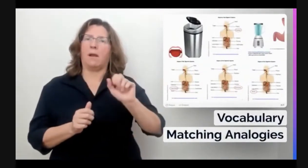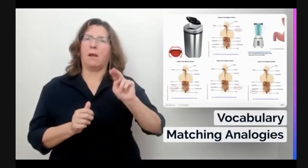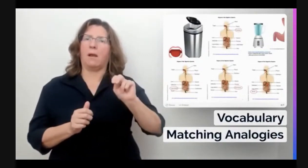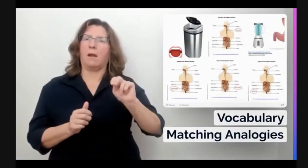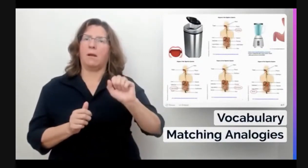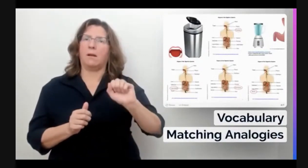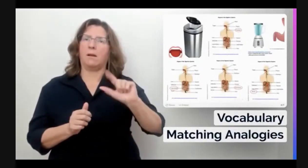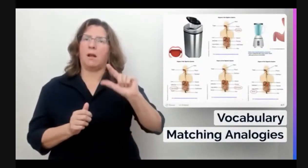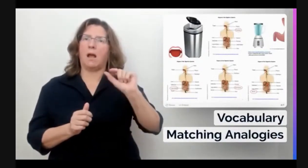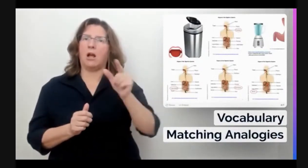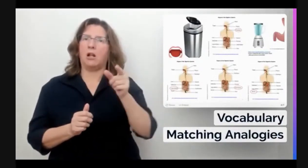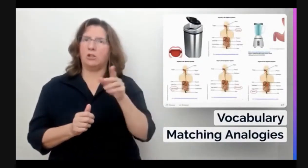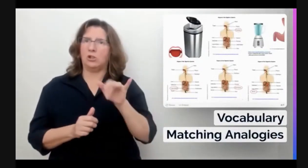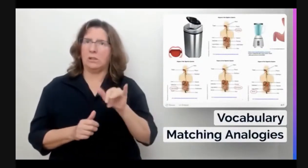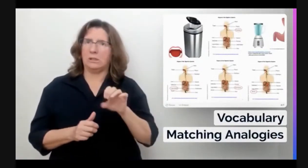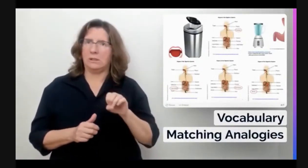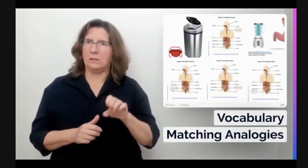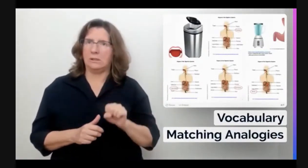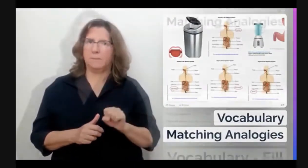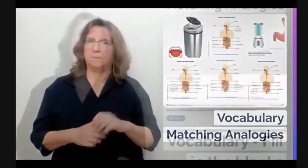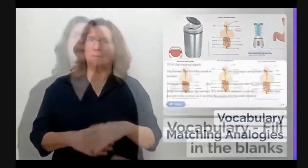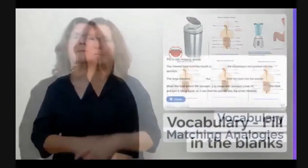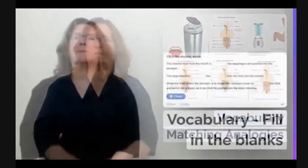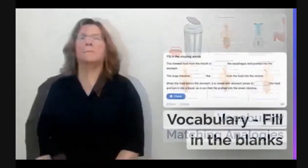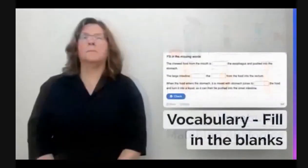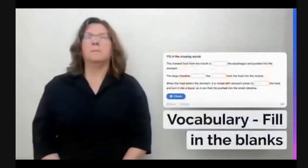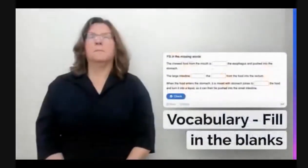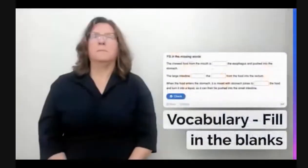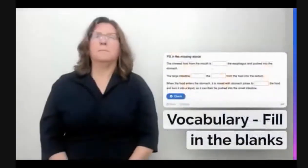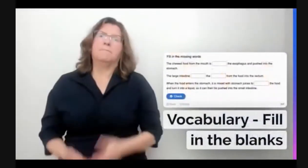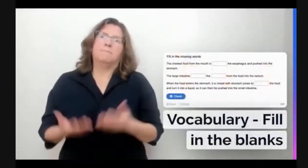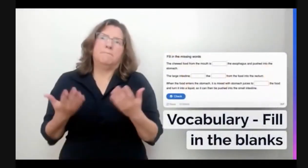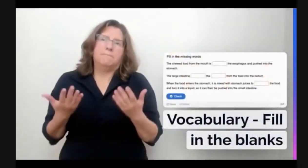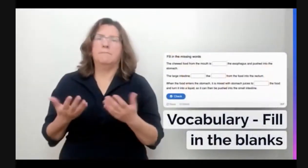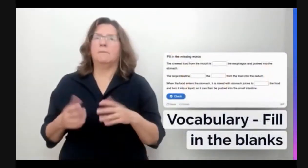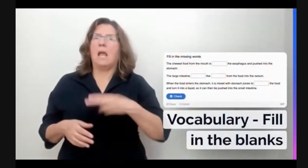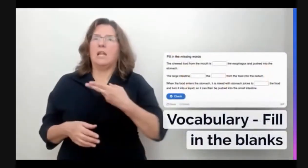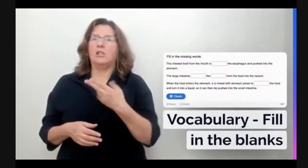for their analogous functions.